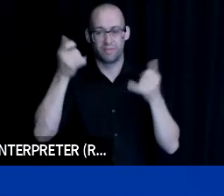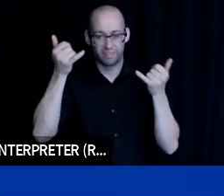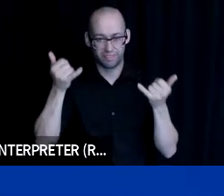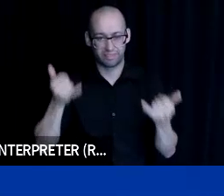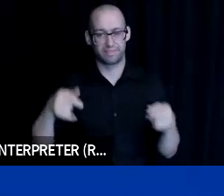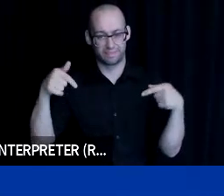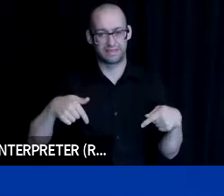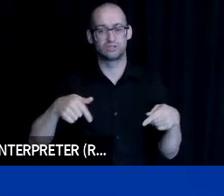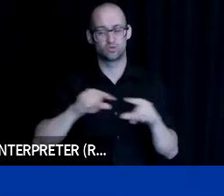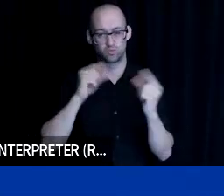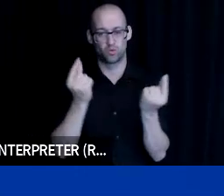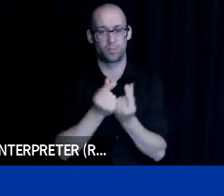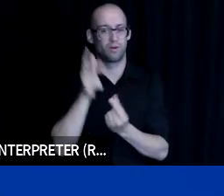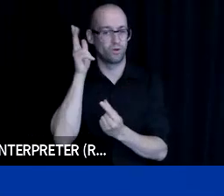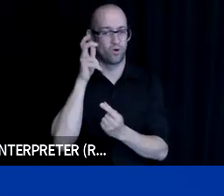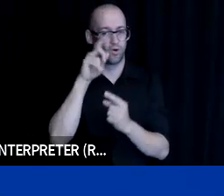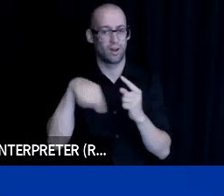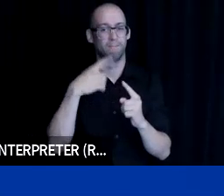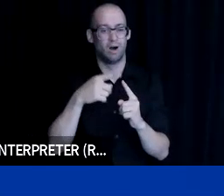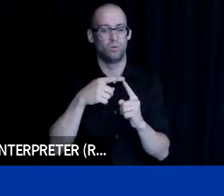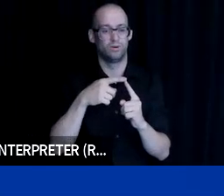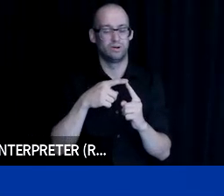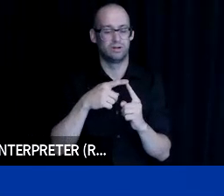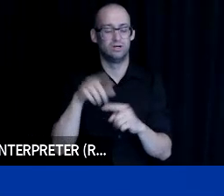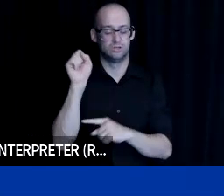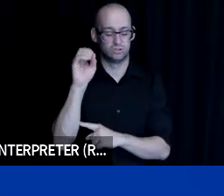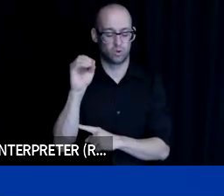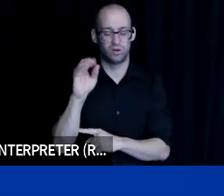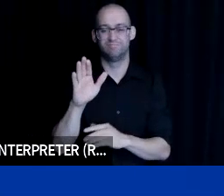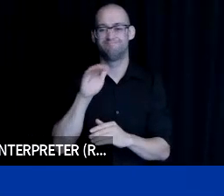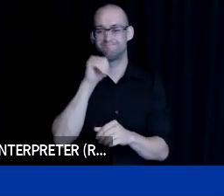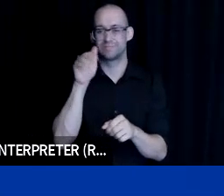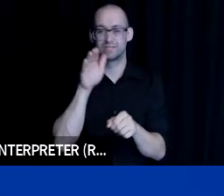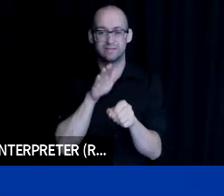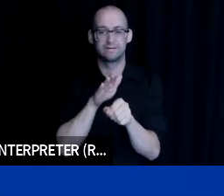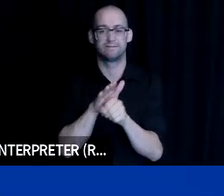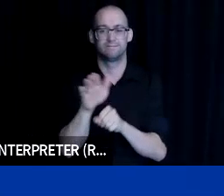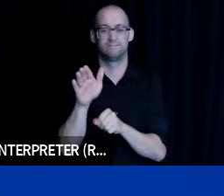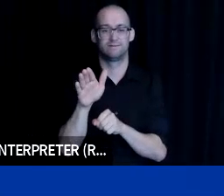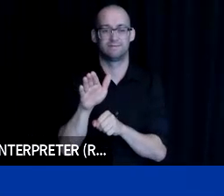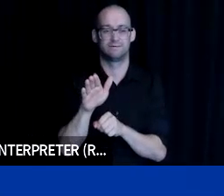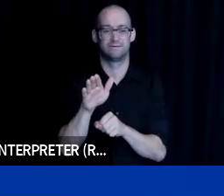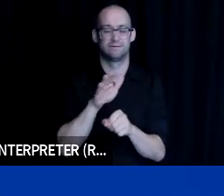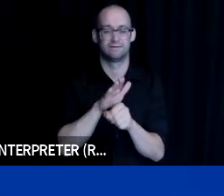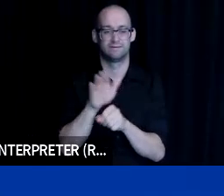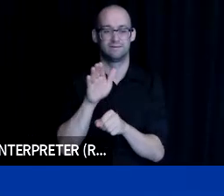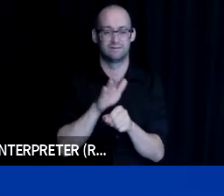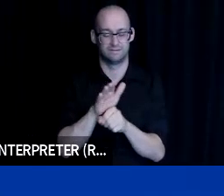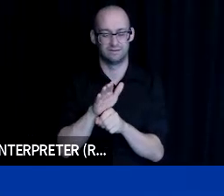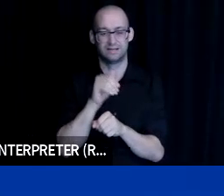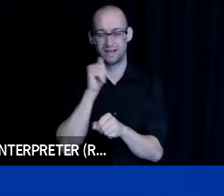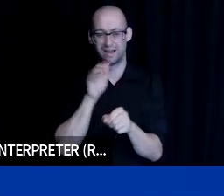heard about barriers to digital equity. So and I understand I'm reading the slides to you,